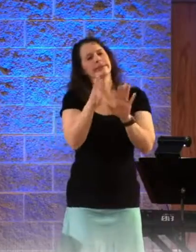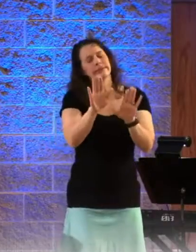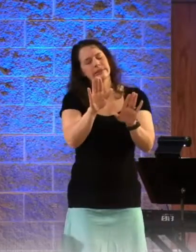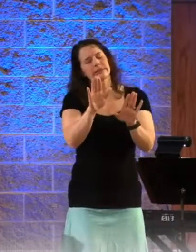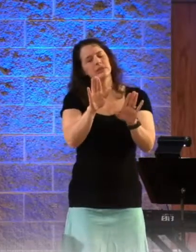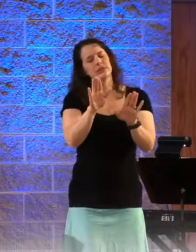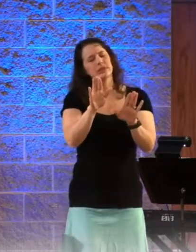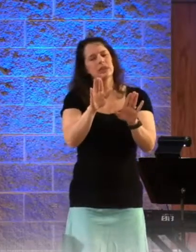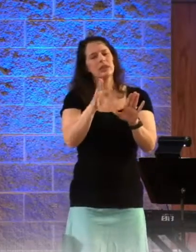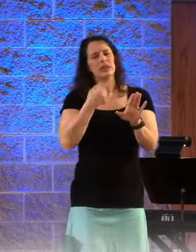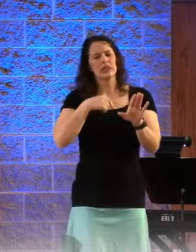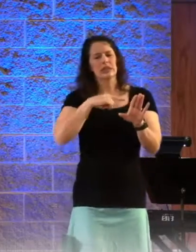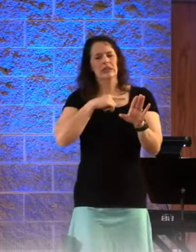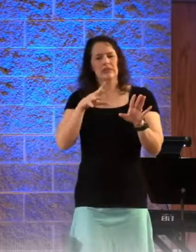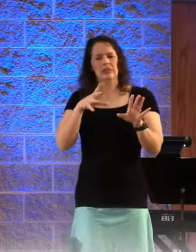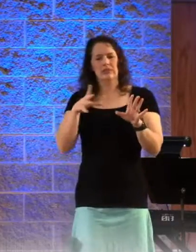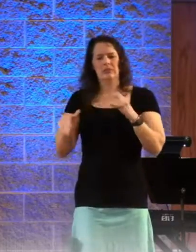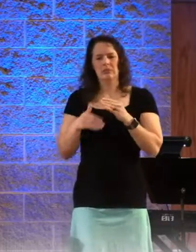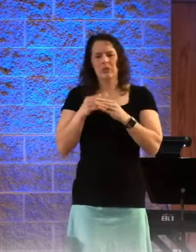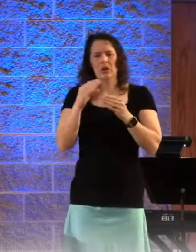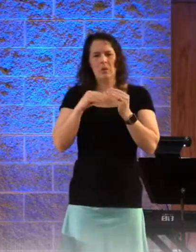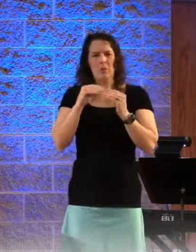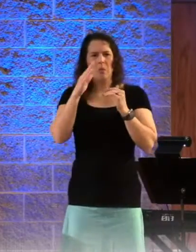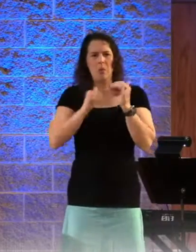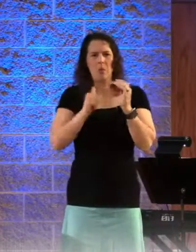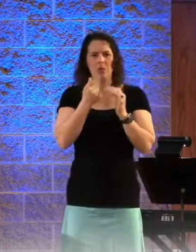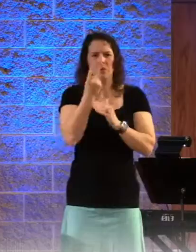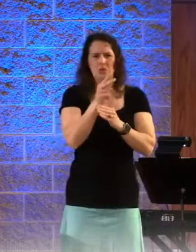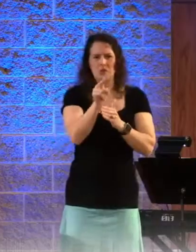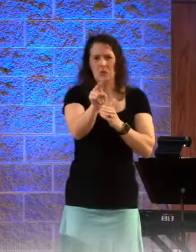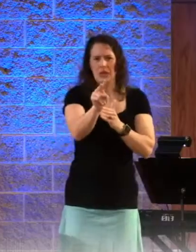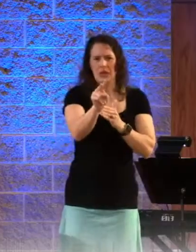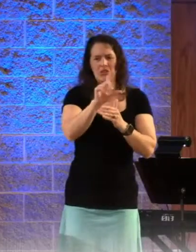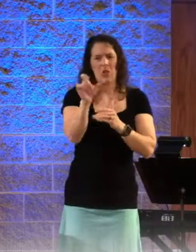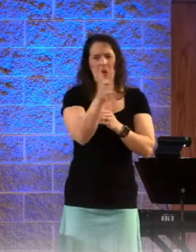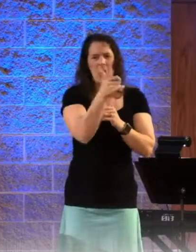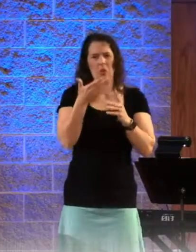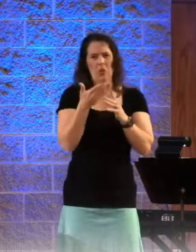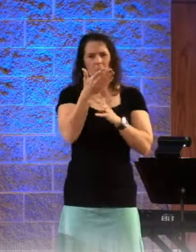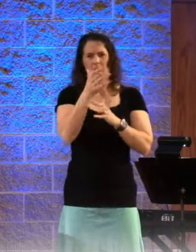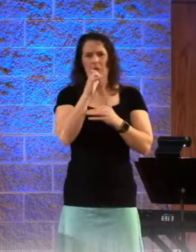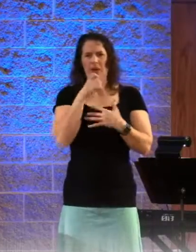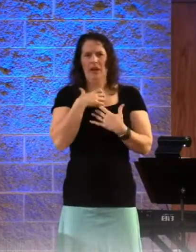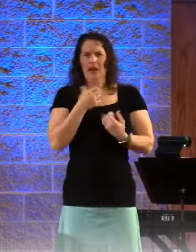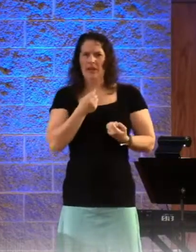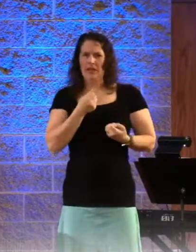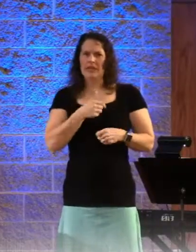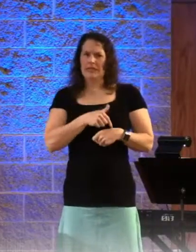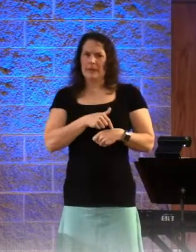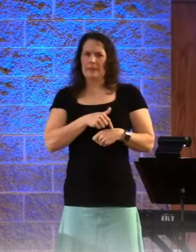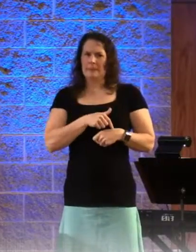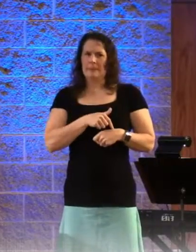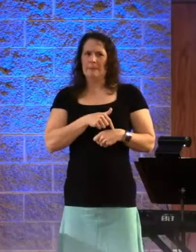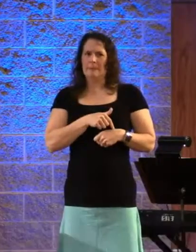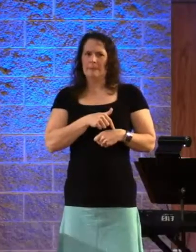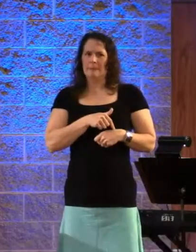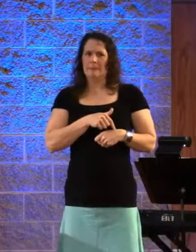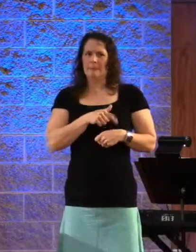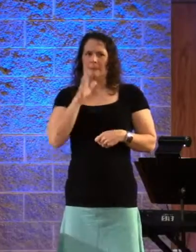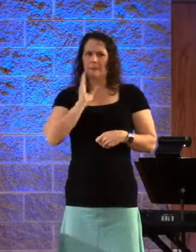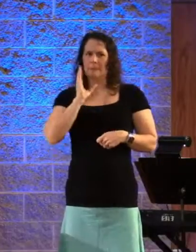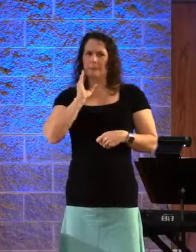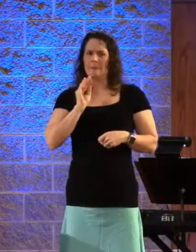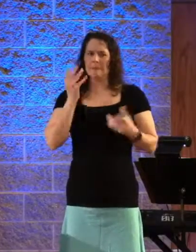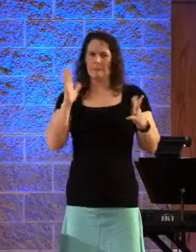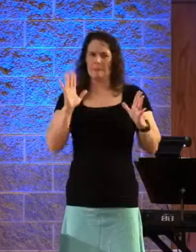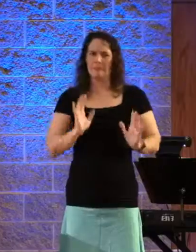have been married for more than 2 weeks, all of us have gone through an unhealthy time in our marriages. For any number of us,